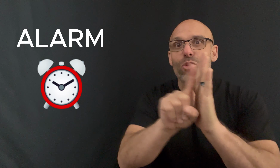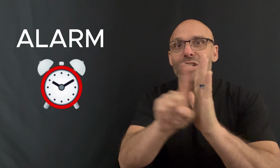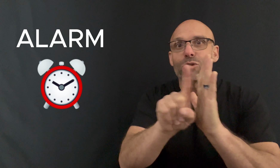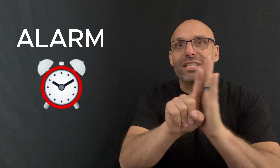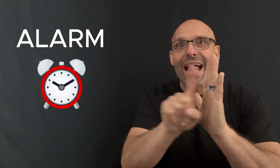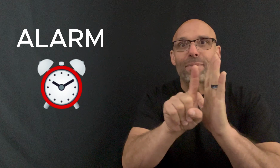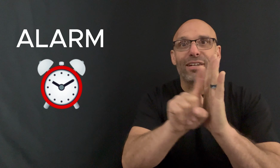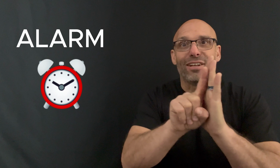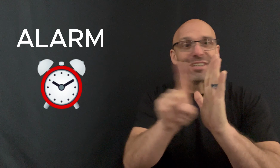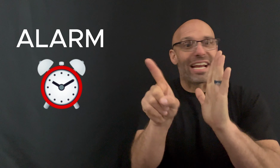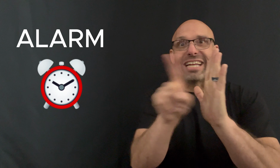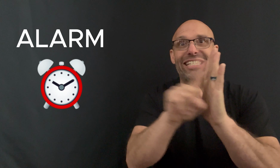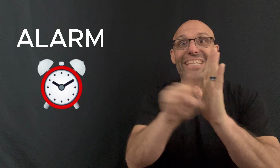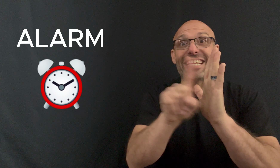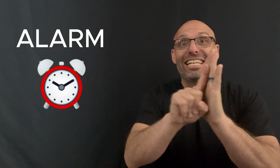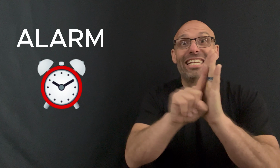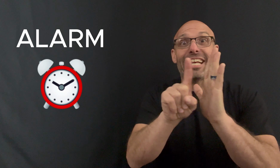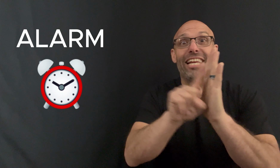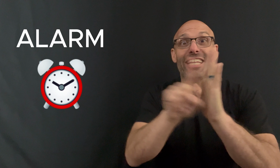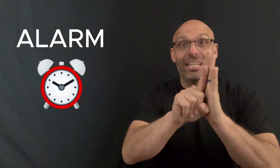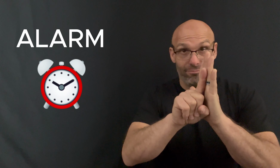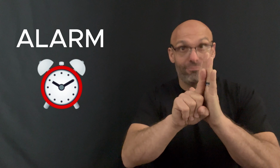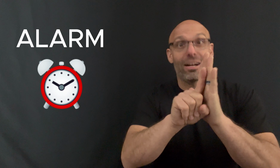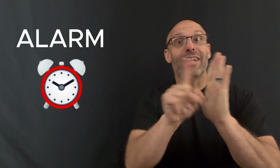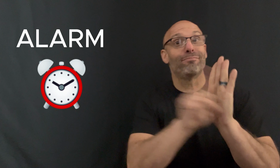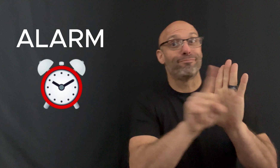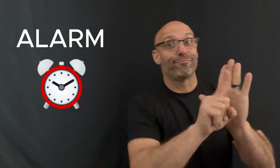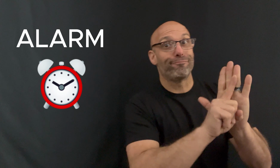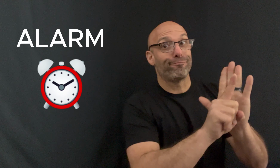to tap it along like it's ding, ding, ding, ding, ding, ding, right?